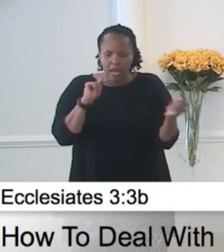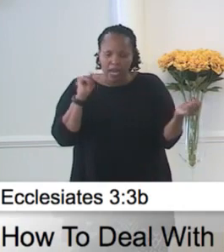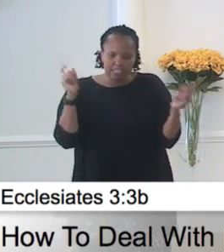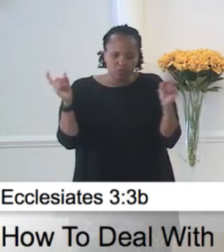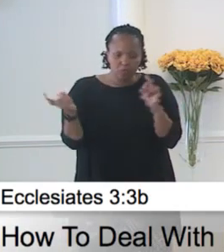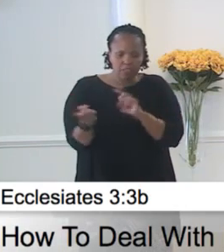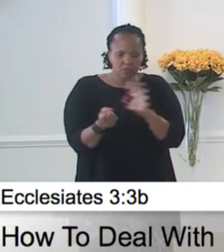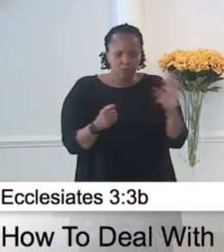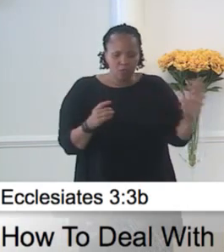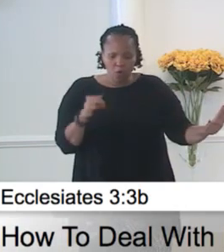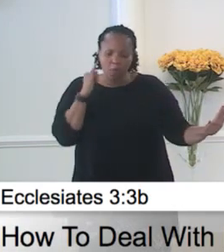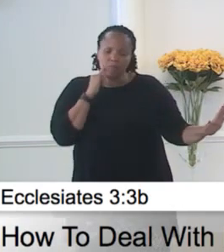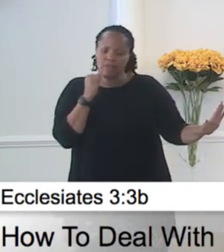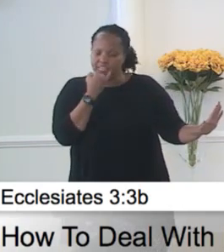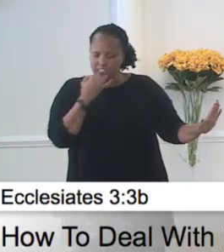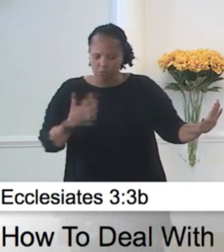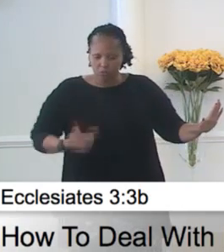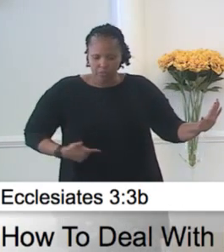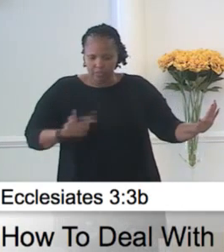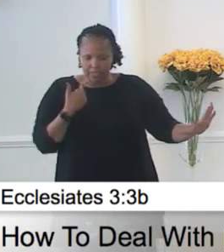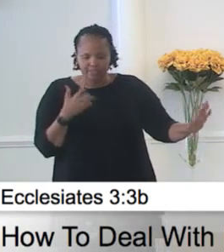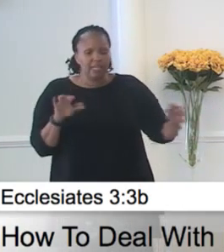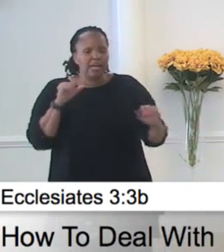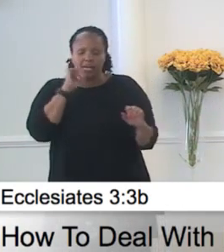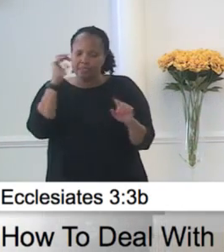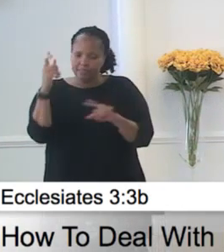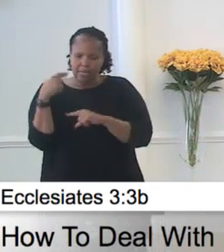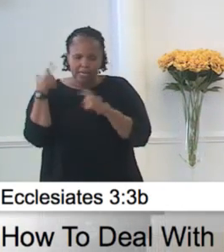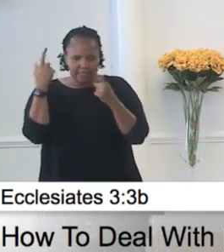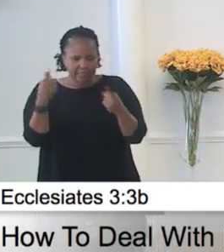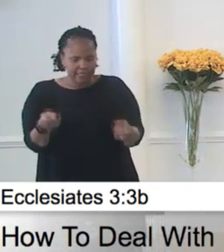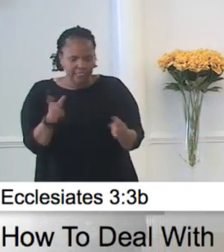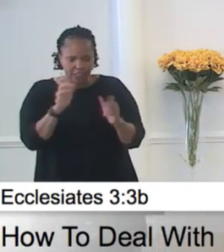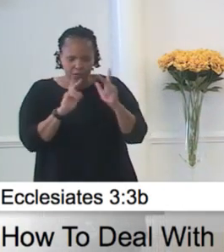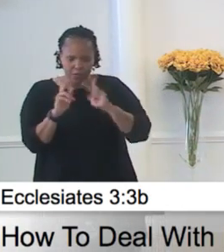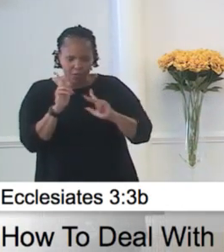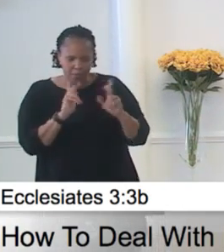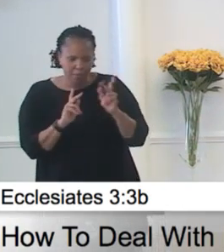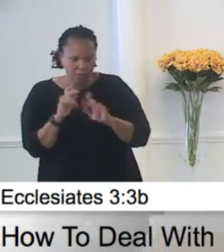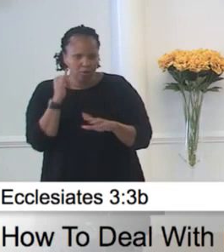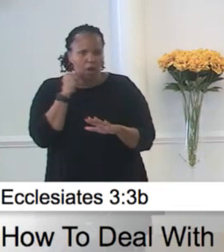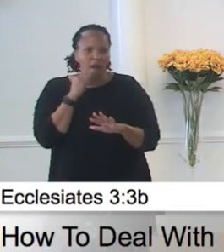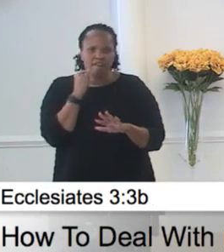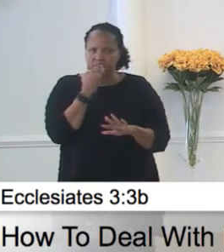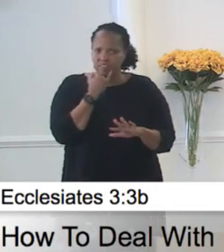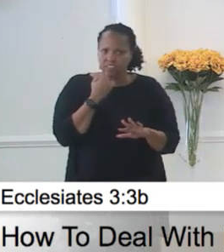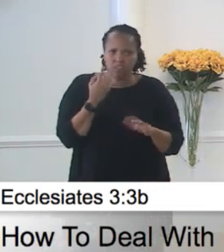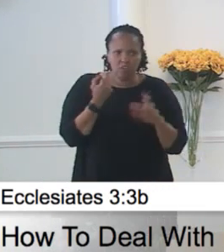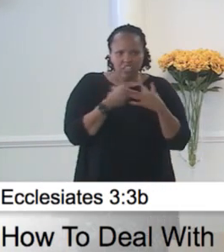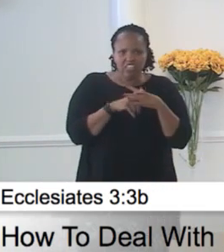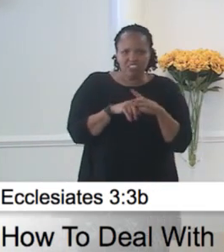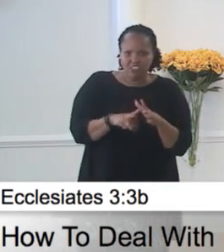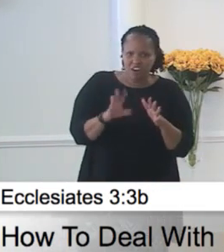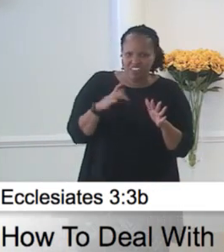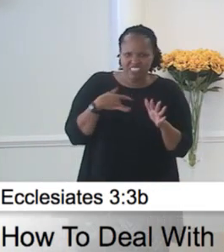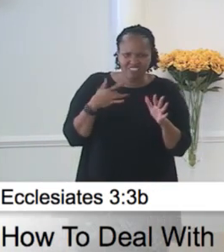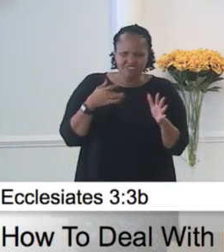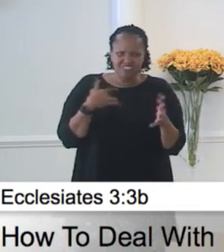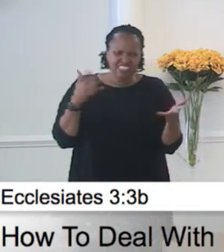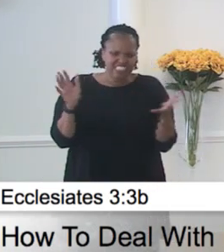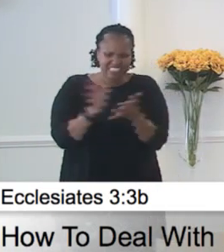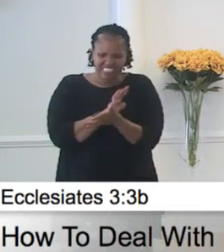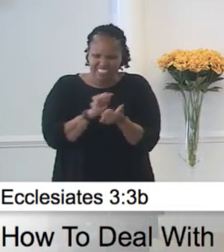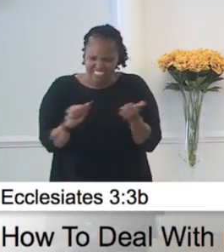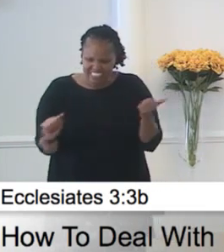made known. So it was not until they start to go through the devastating walks of life in the